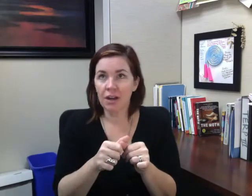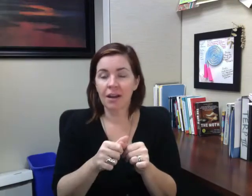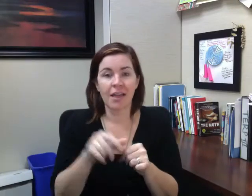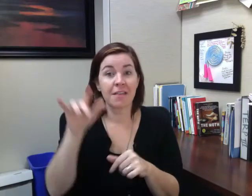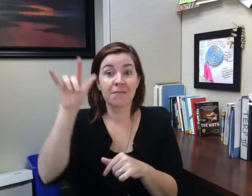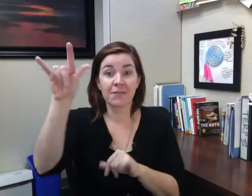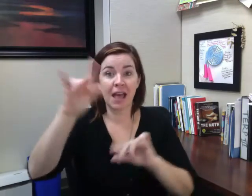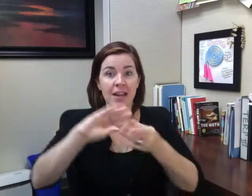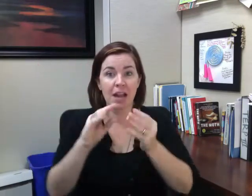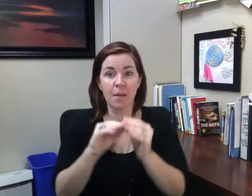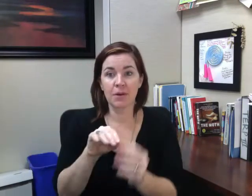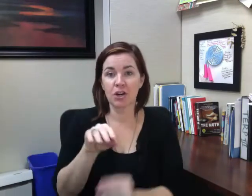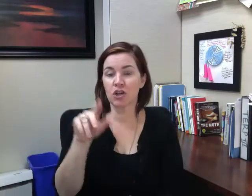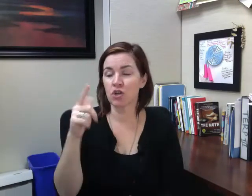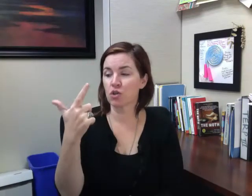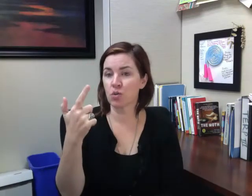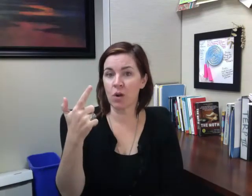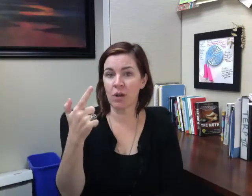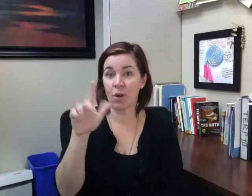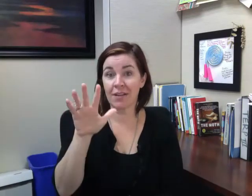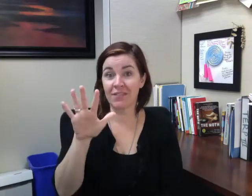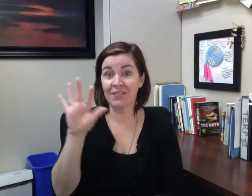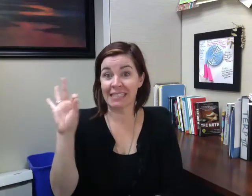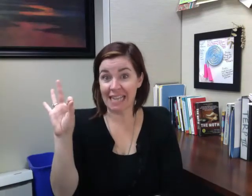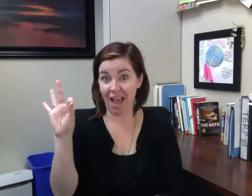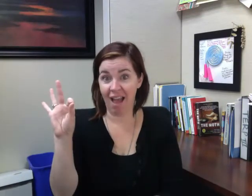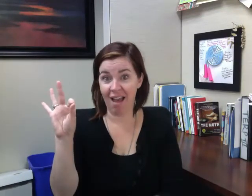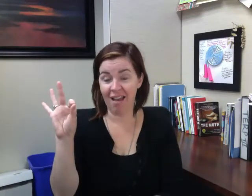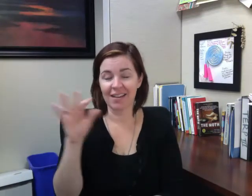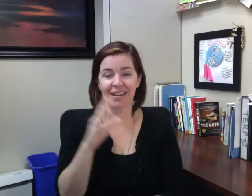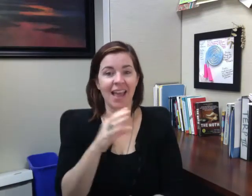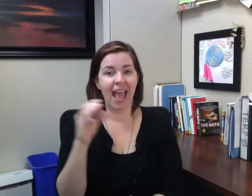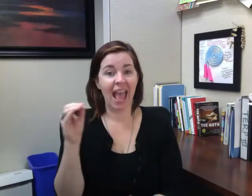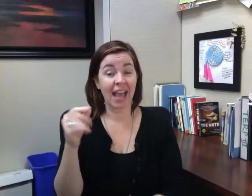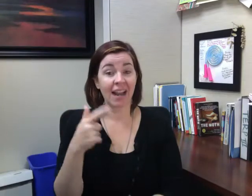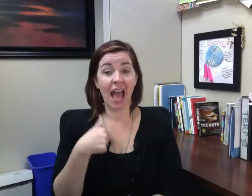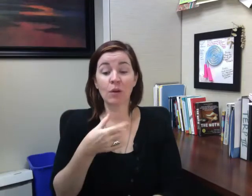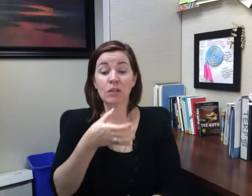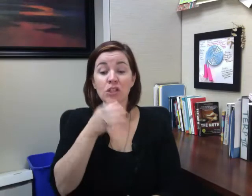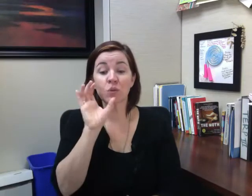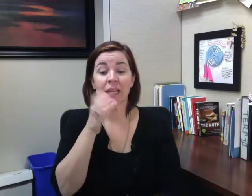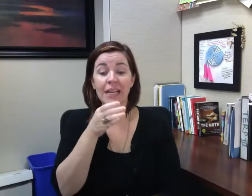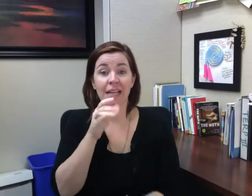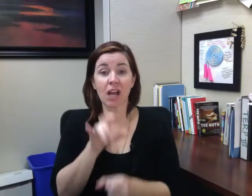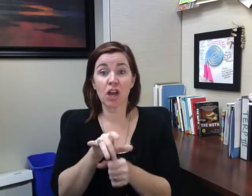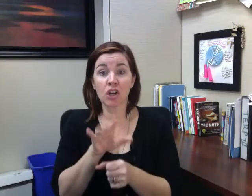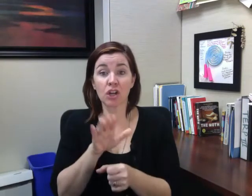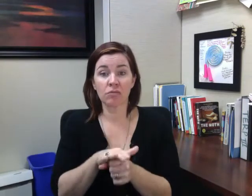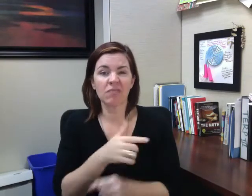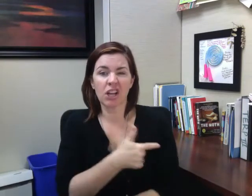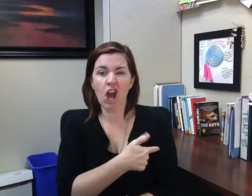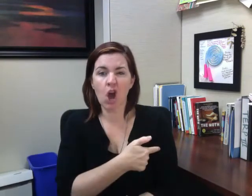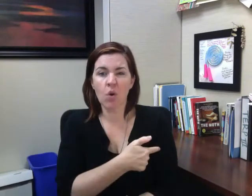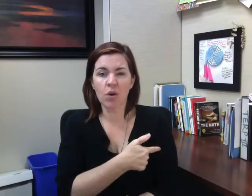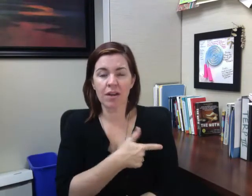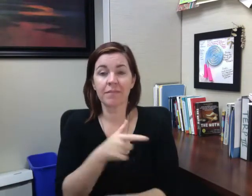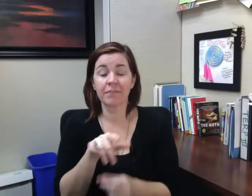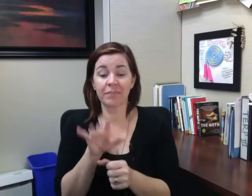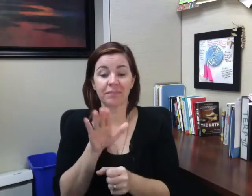2159. And I'd been drinking a Coke when all of a sudden the plane just started to take a steep dive